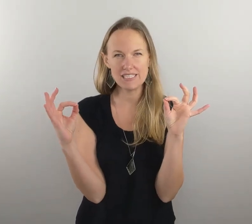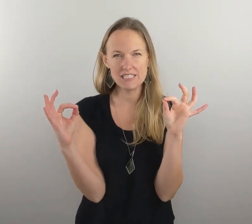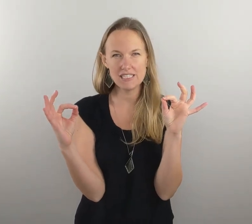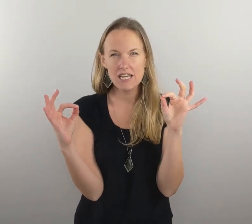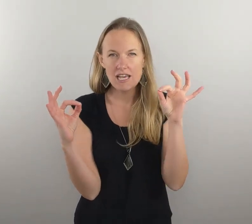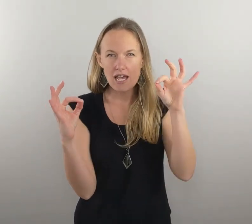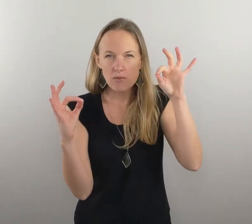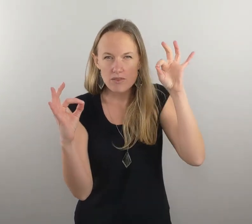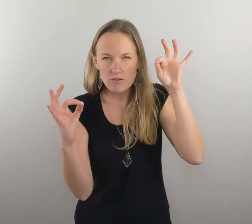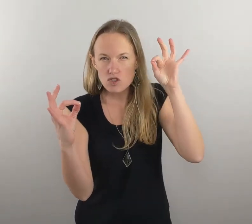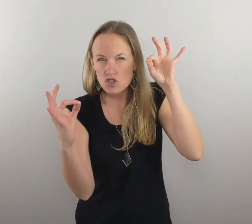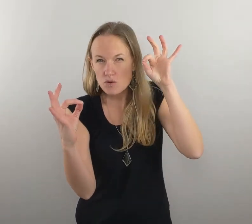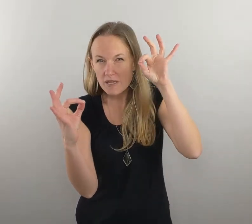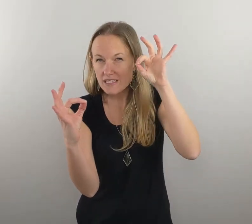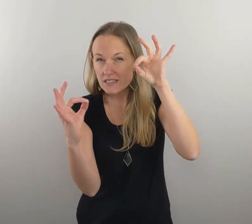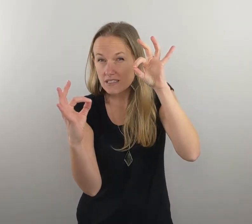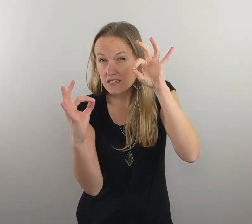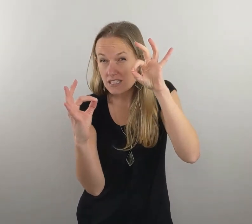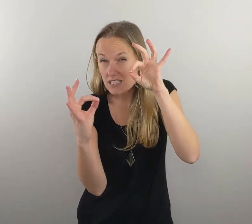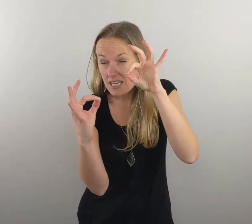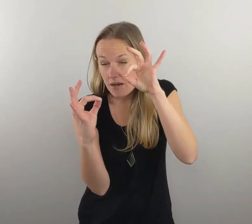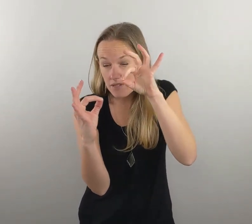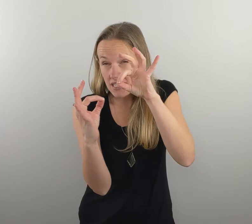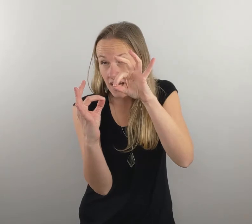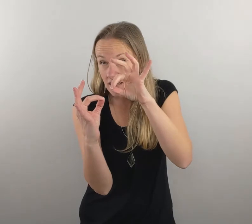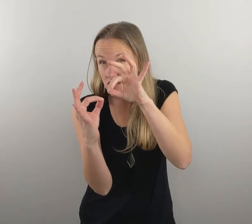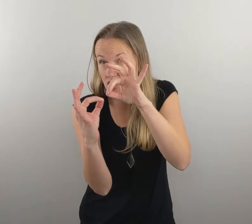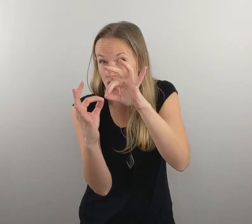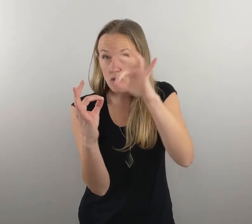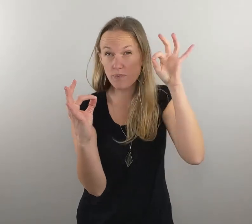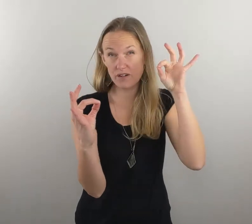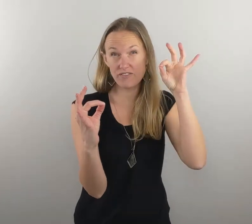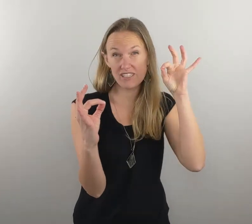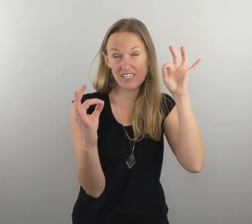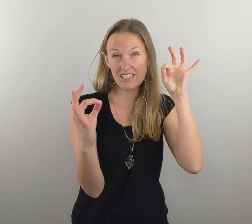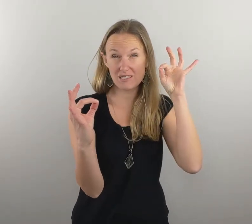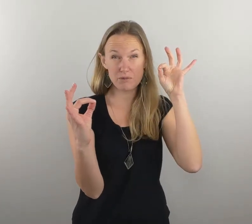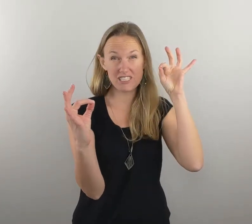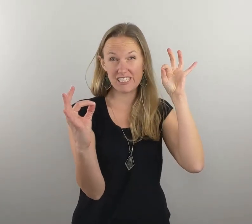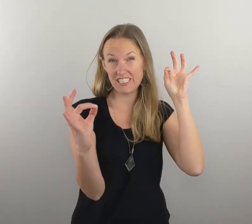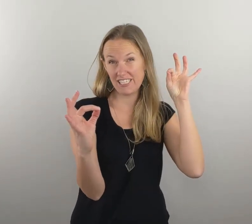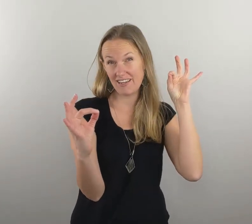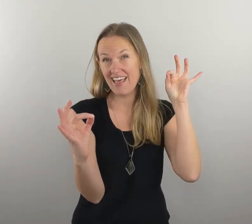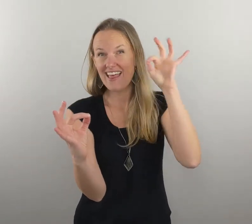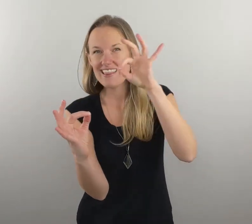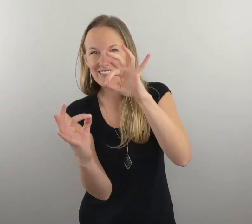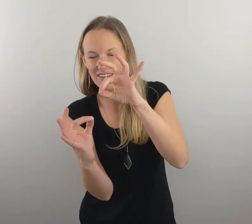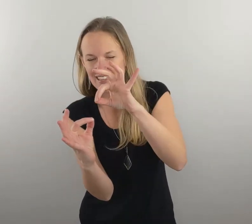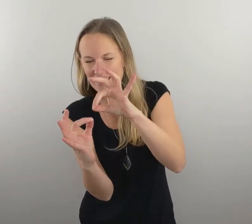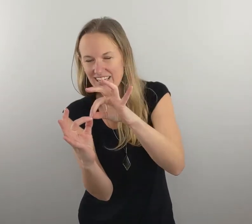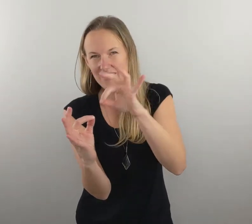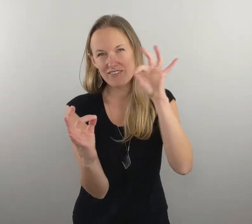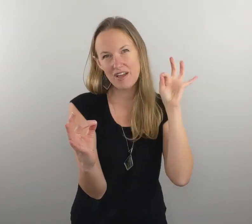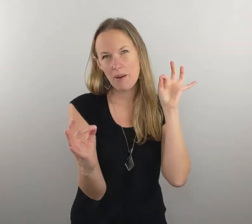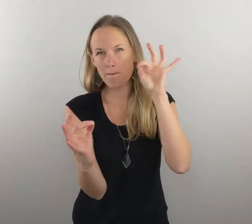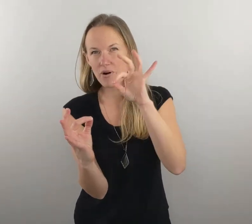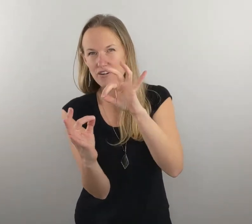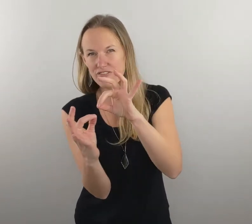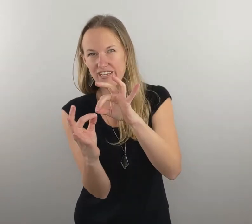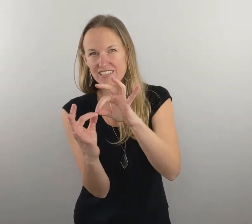Station, and when those 2 pieces are just coming together so perfectly, it's precision. That's what I think of. Perfect. I've